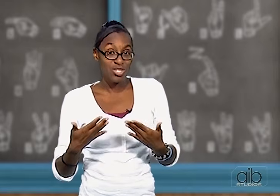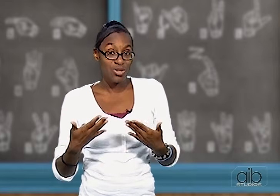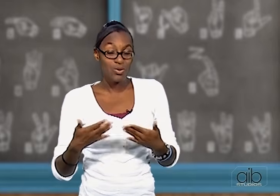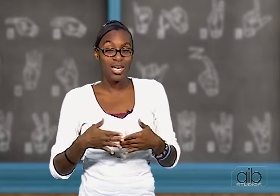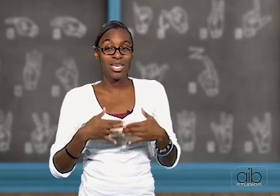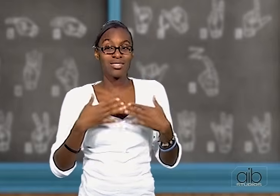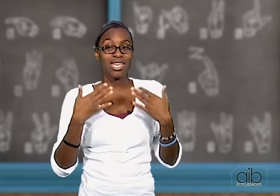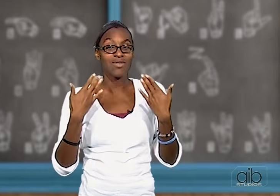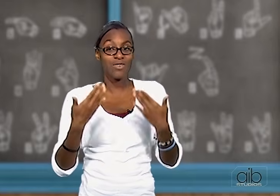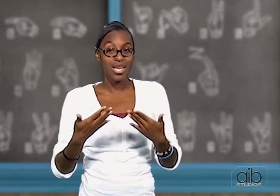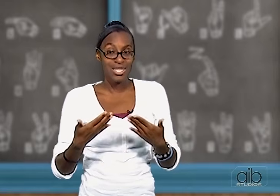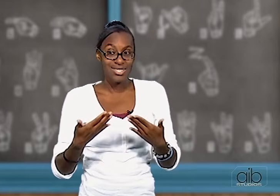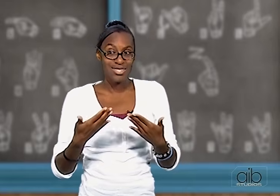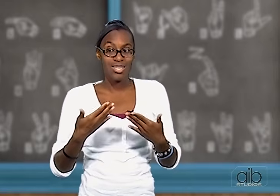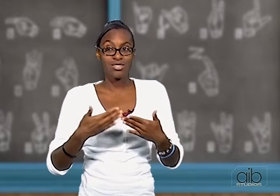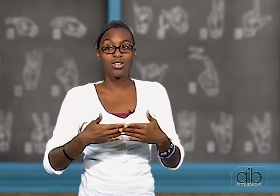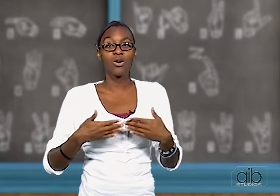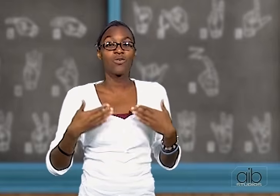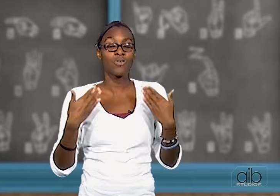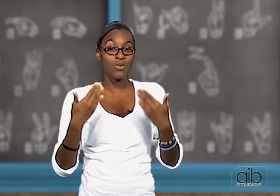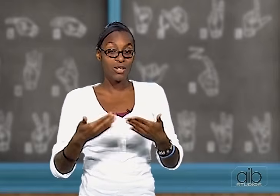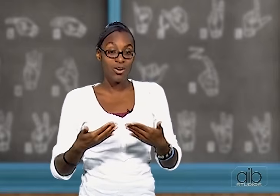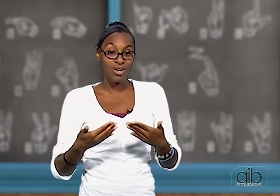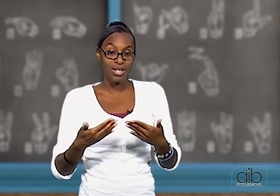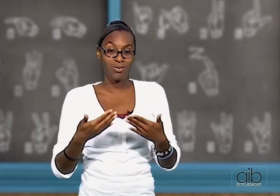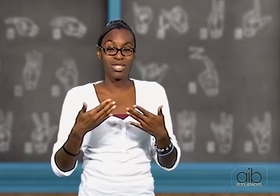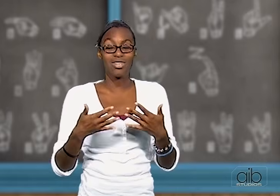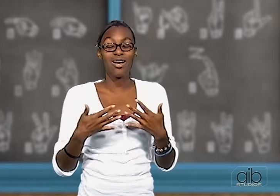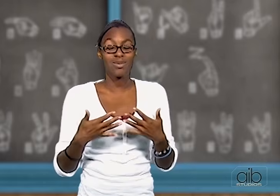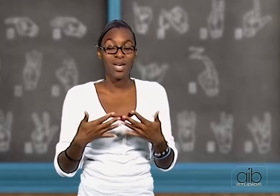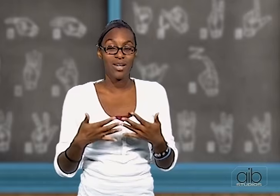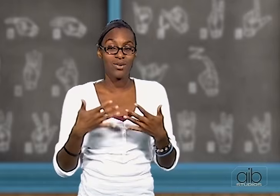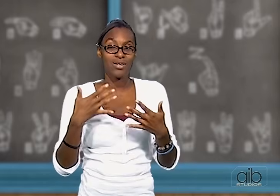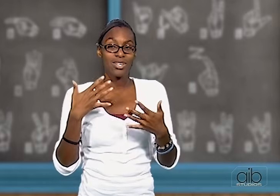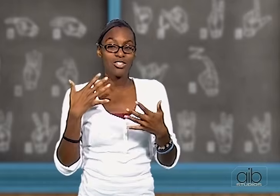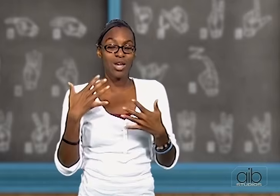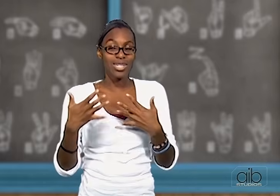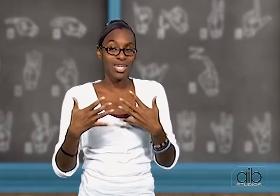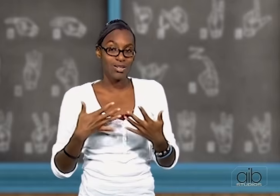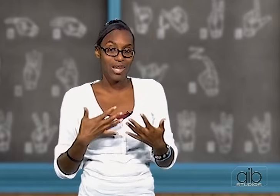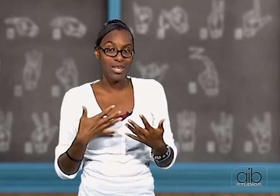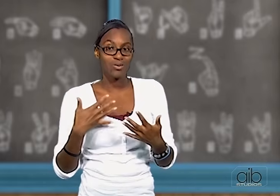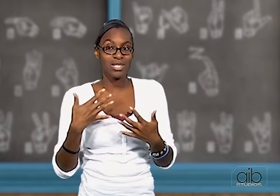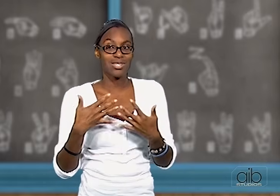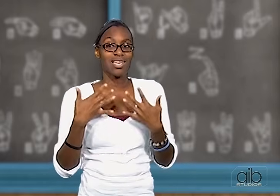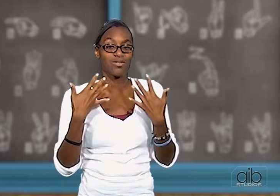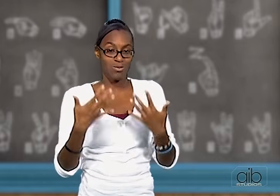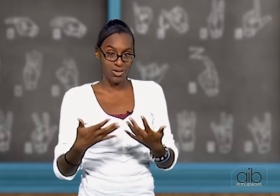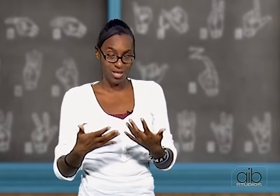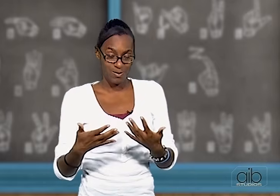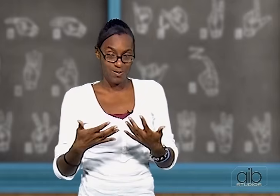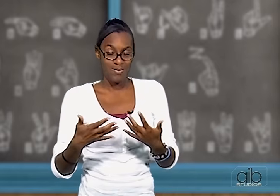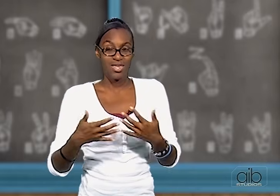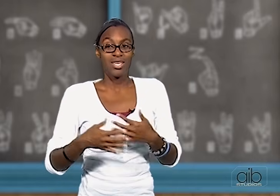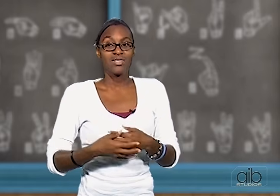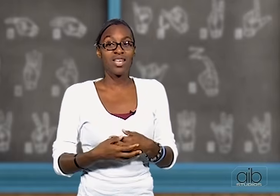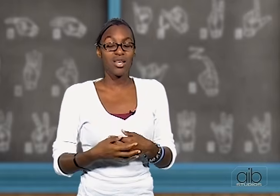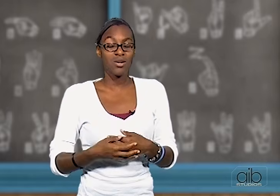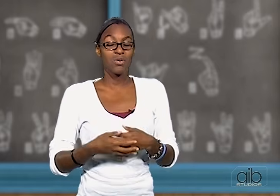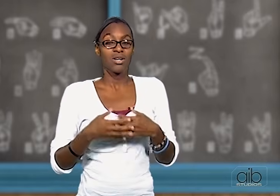do and take advice to go forward on when it talk about trying to interact with the deaf community. So